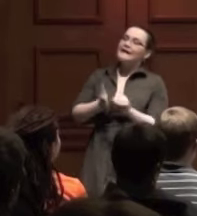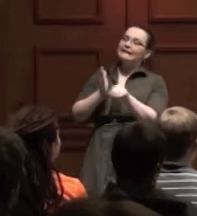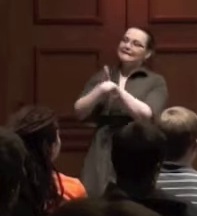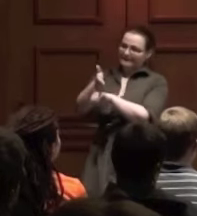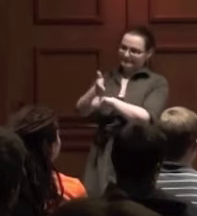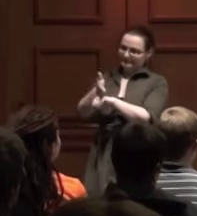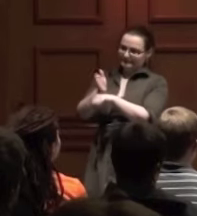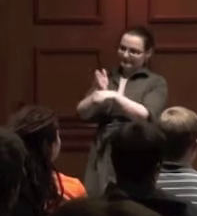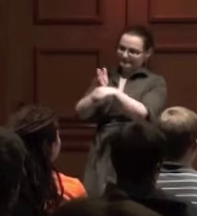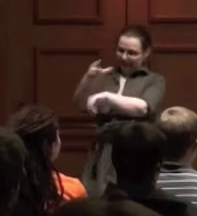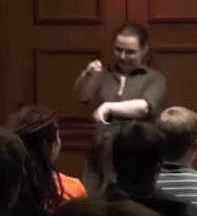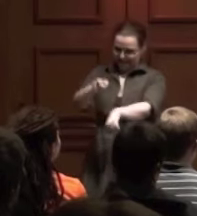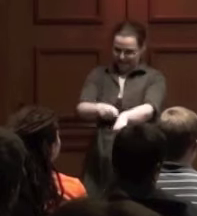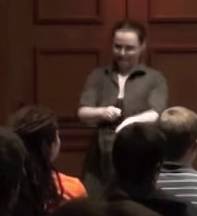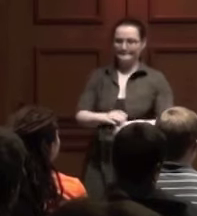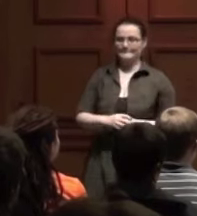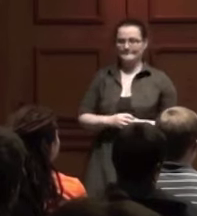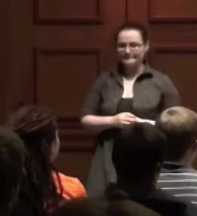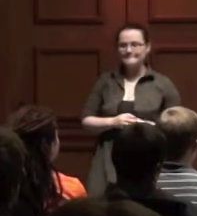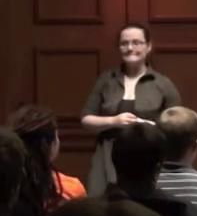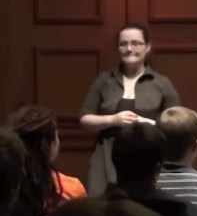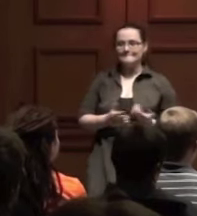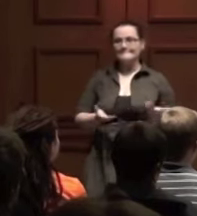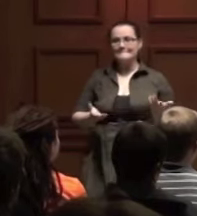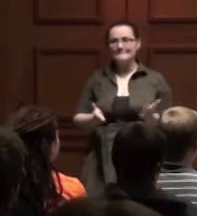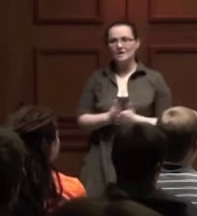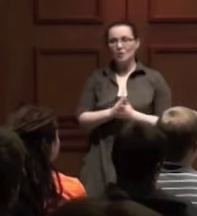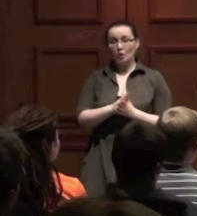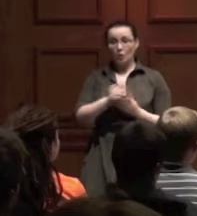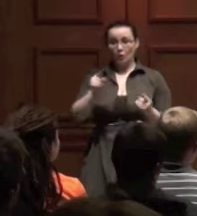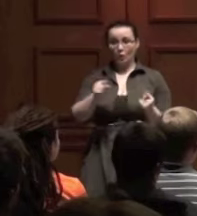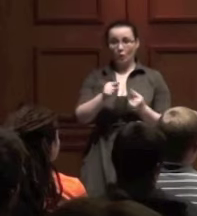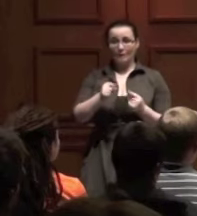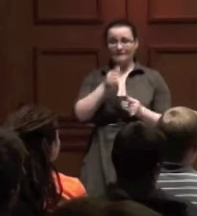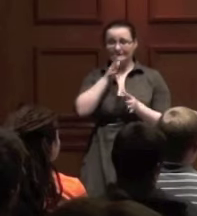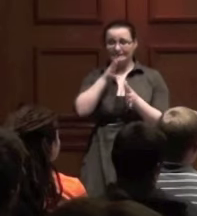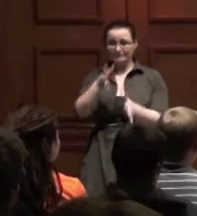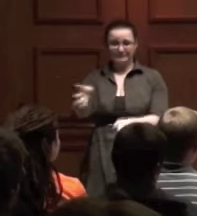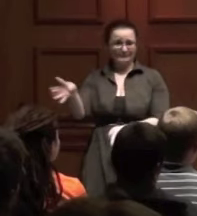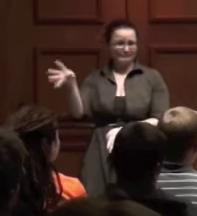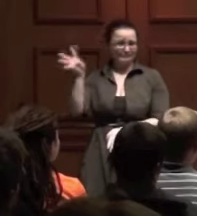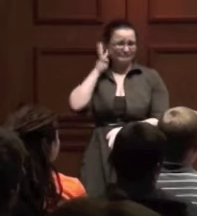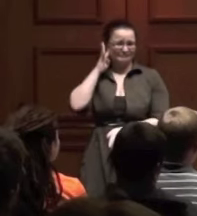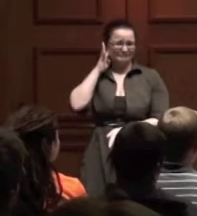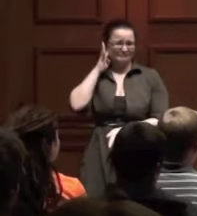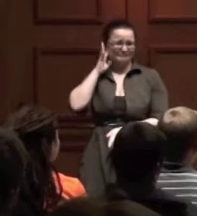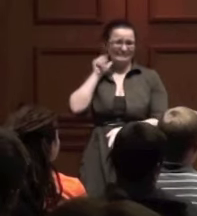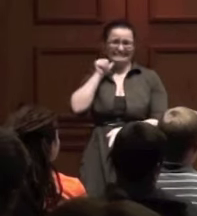Next time." I meant when I don't have spit up still.